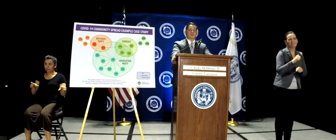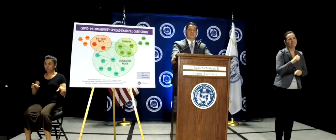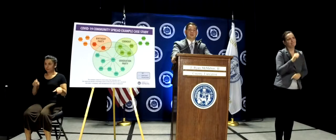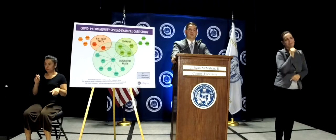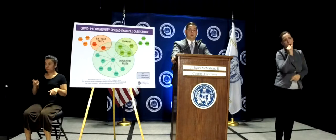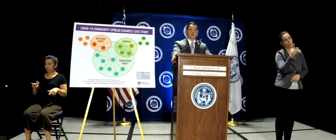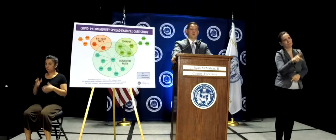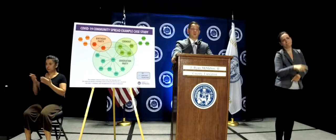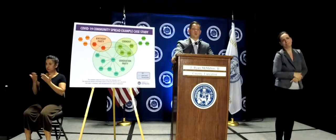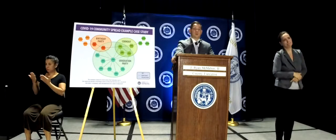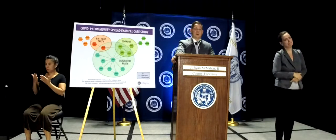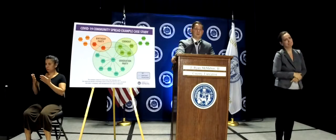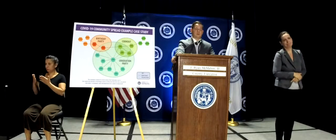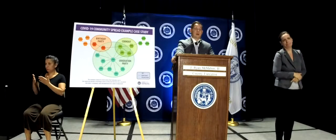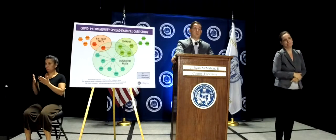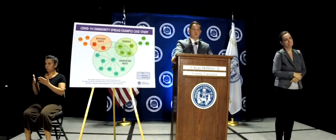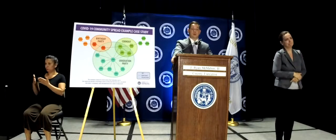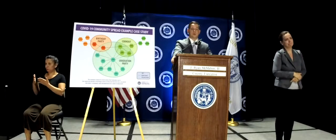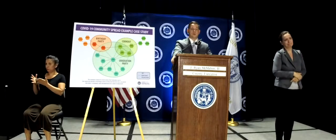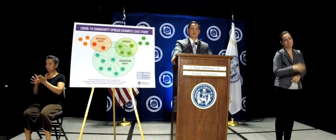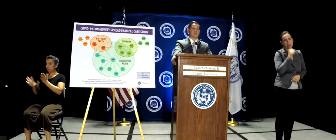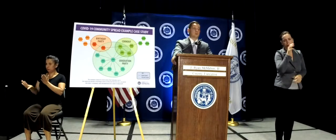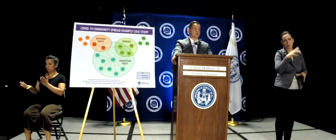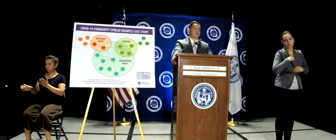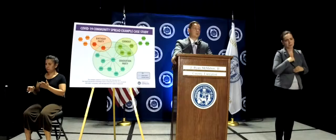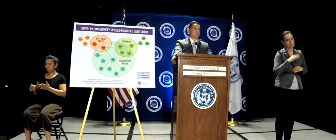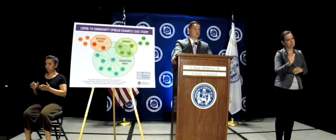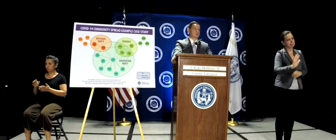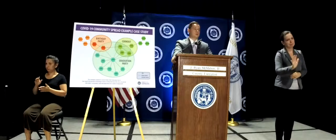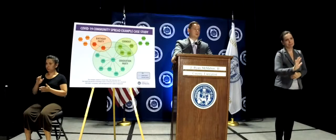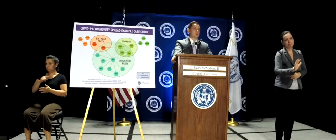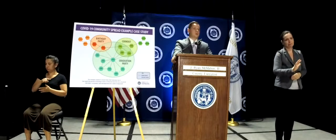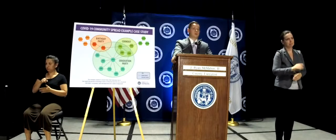and it wasn't sanctioned by the school district. That was good to see.